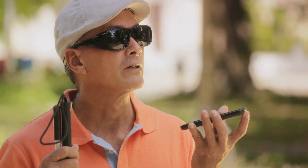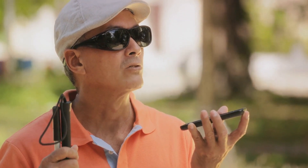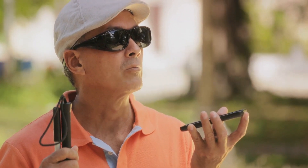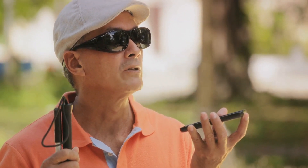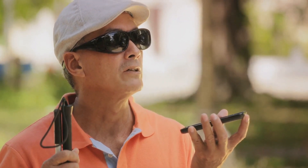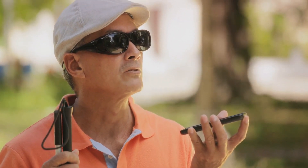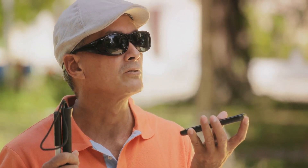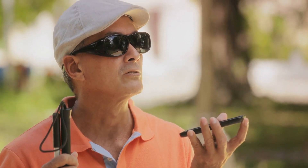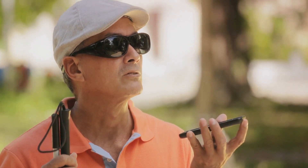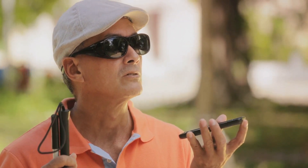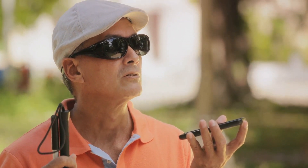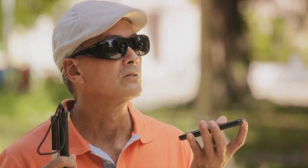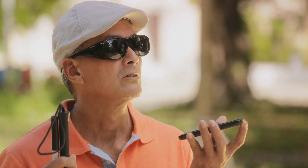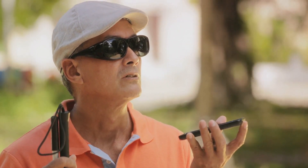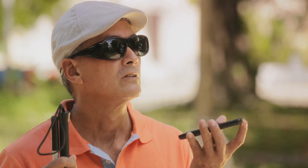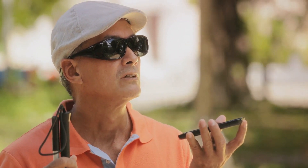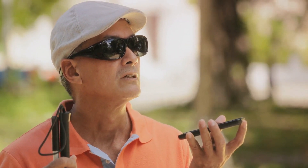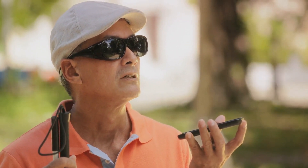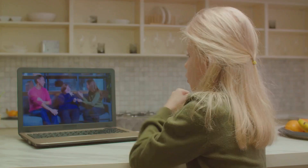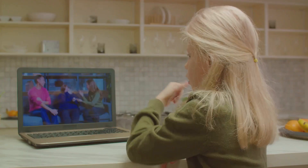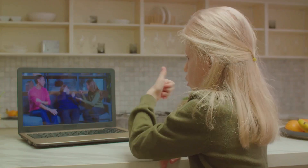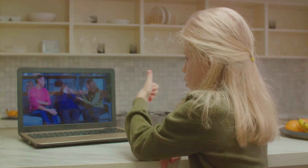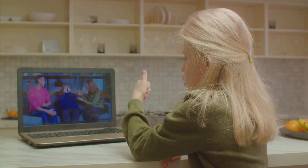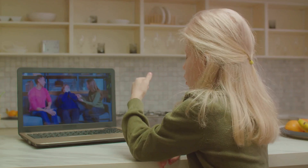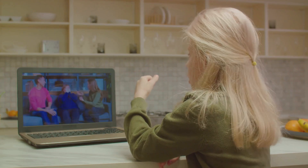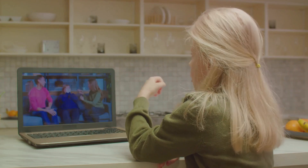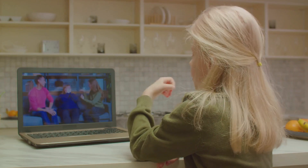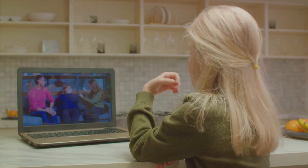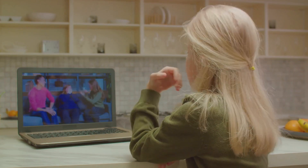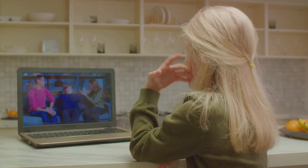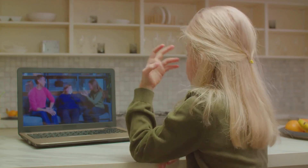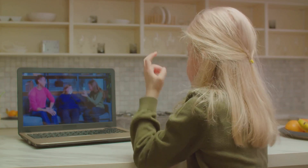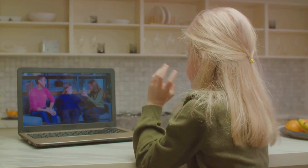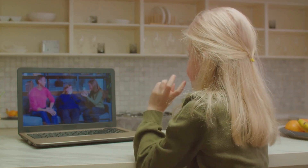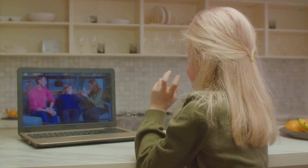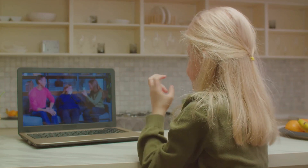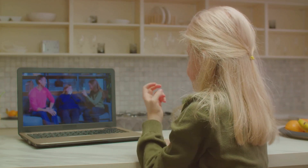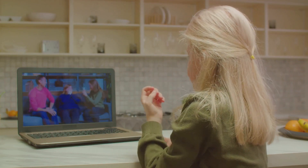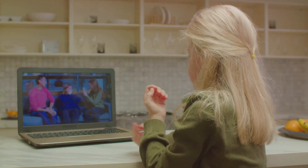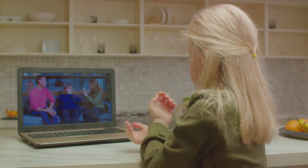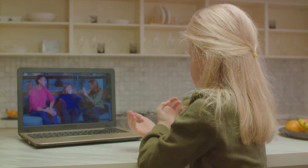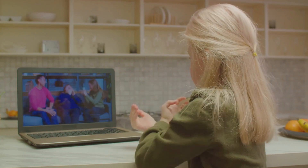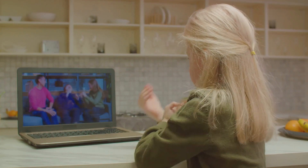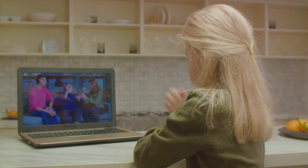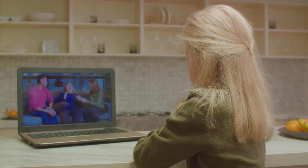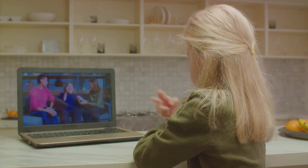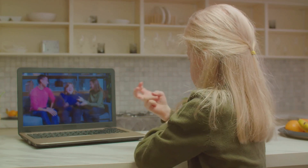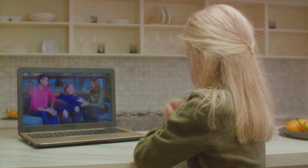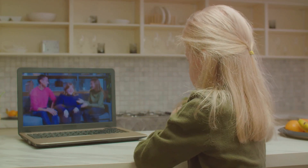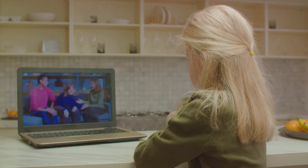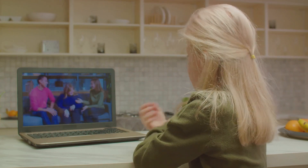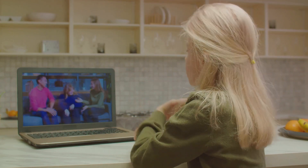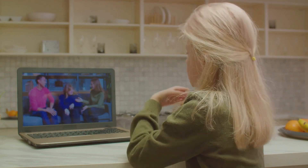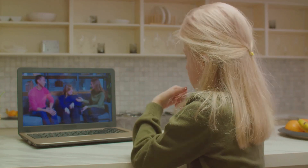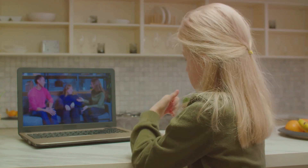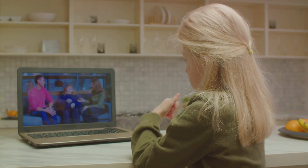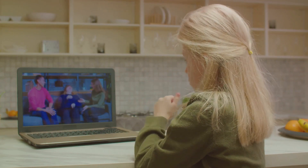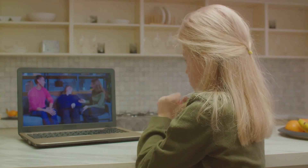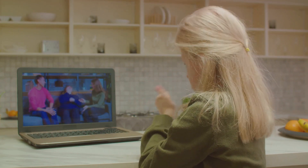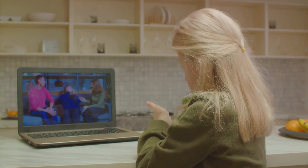community. In essence, Stokoe's work was a catalyst for change. It wasn't just about redefining sign language, it was about reshaping